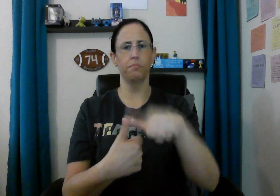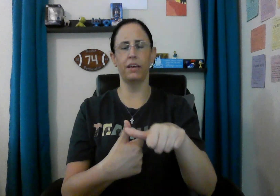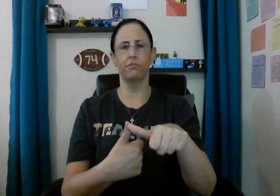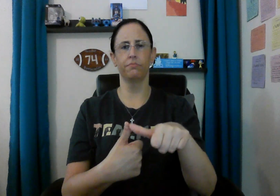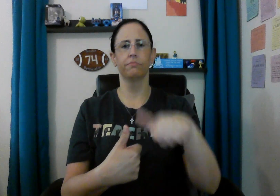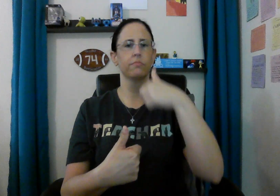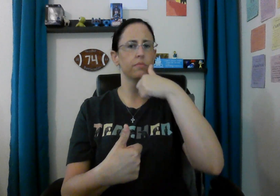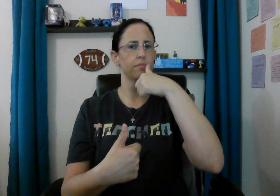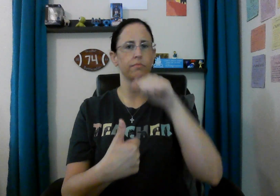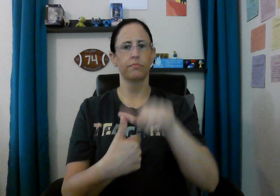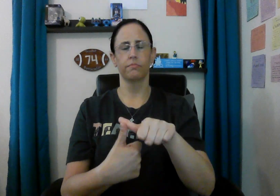mail.